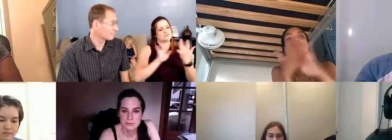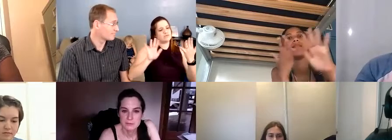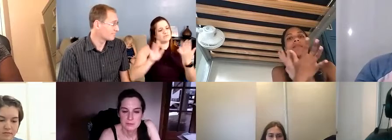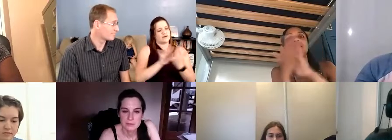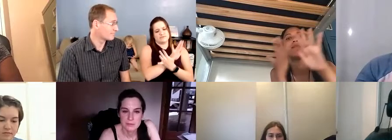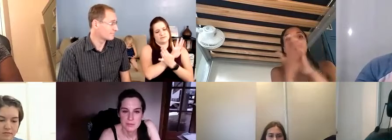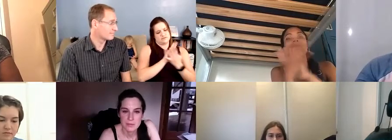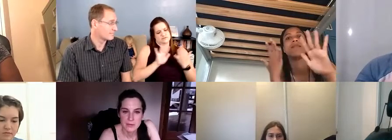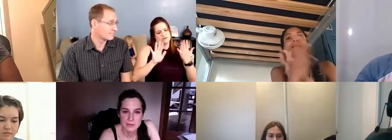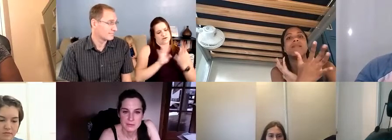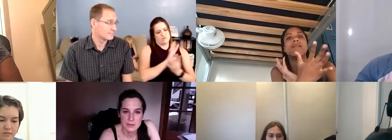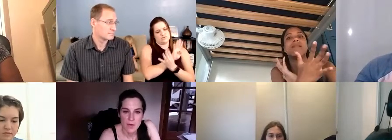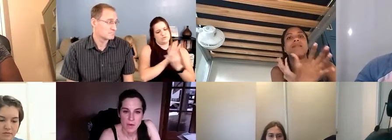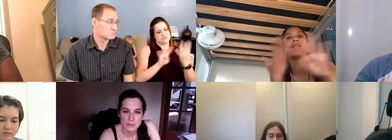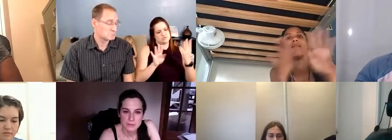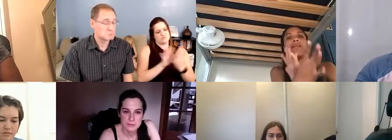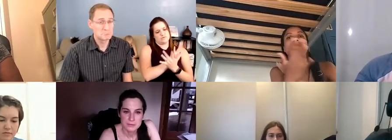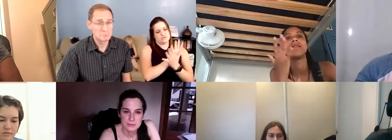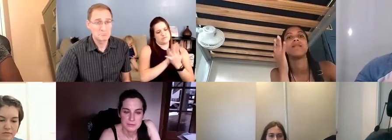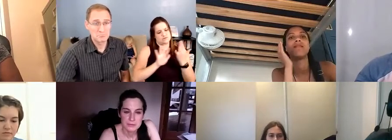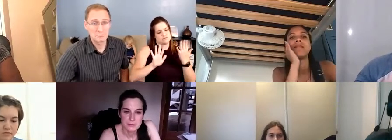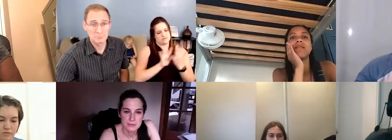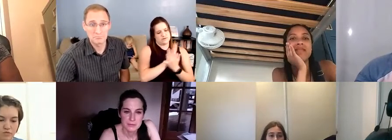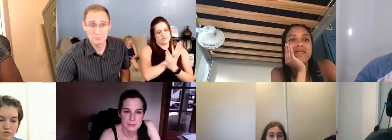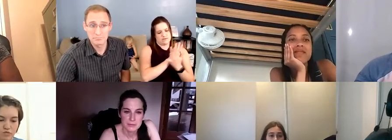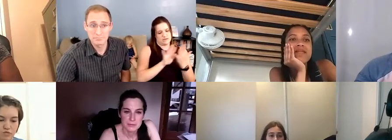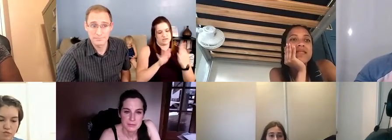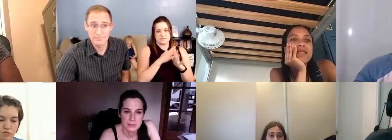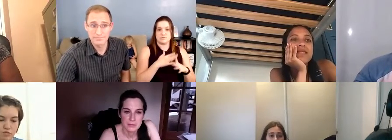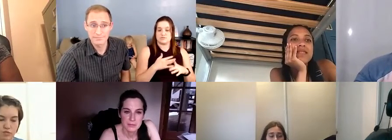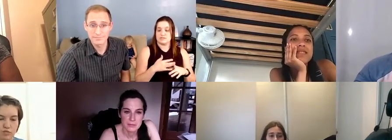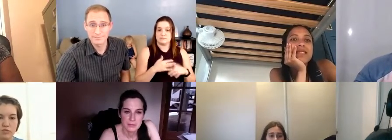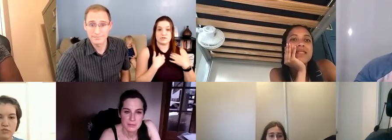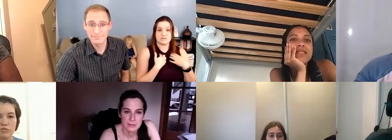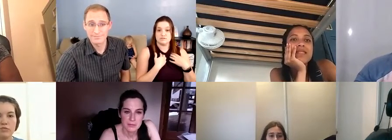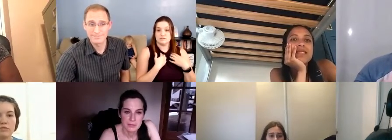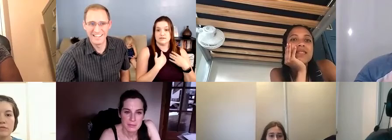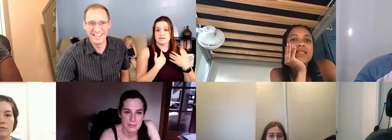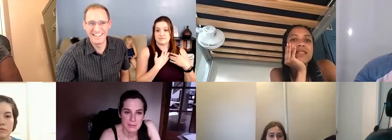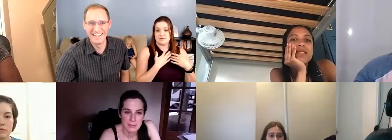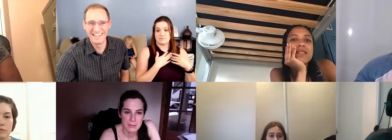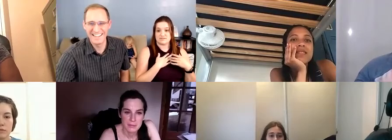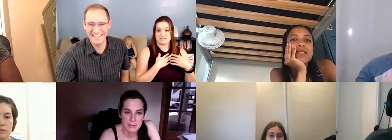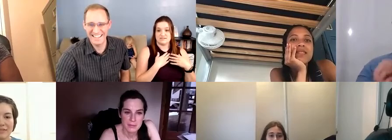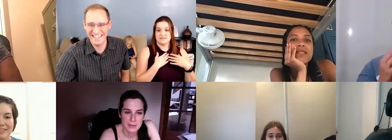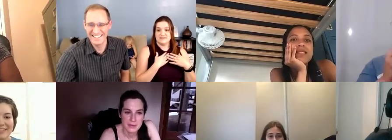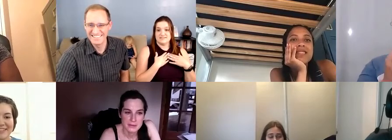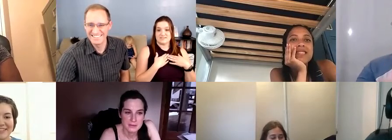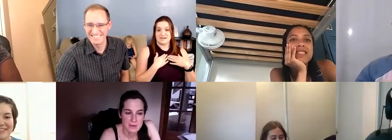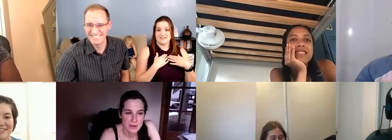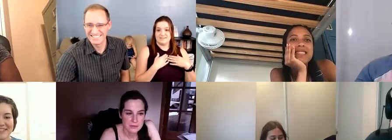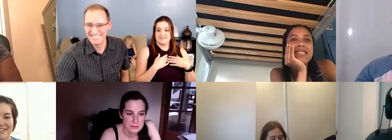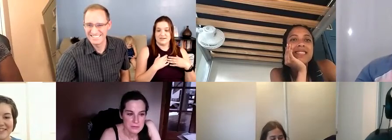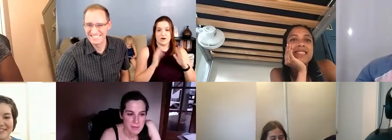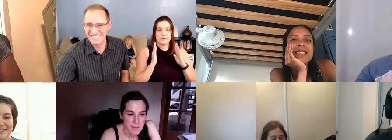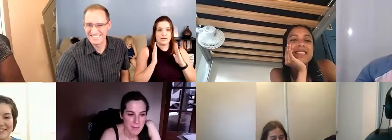I would do that with fives. I wouldn't do that so much with fours. I would do it with a five, I think. That's personal. That's my own personal thing.